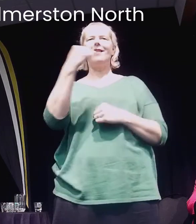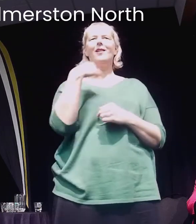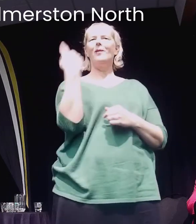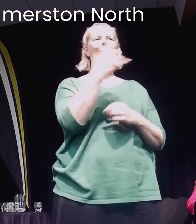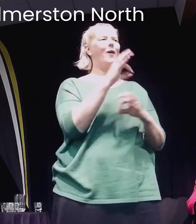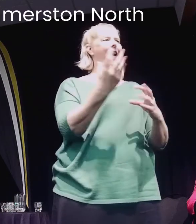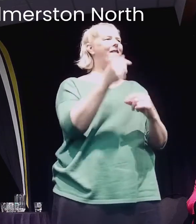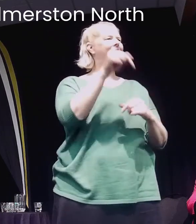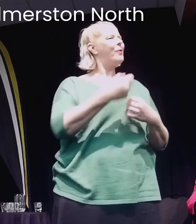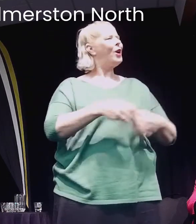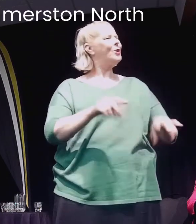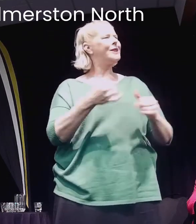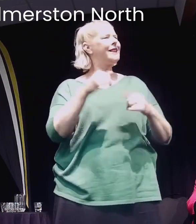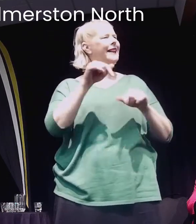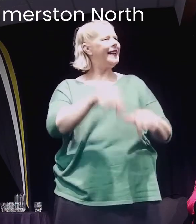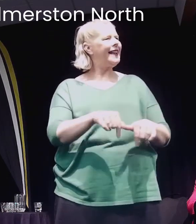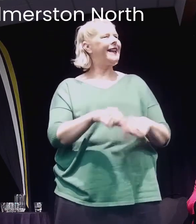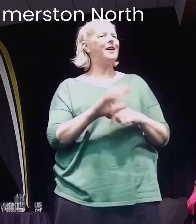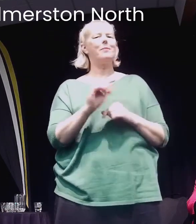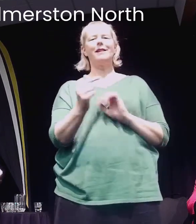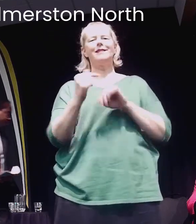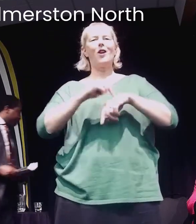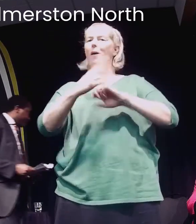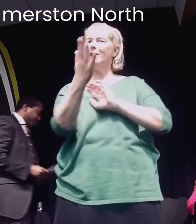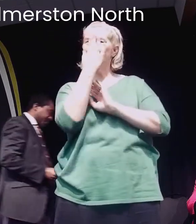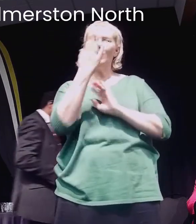time is short. Thank you.